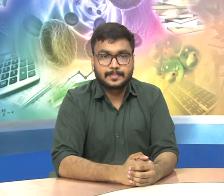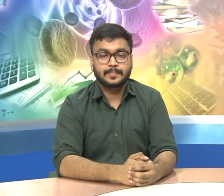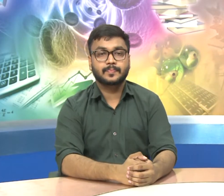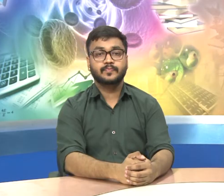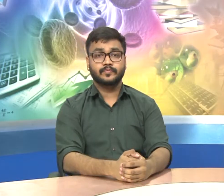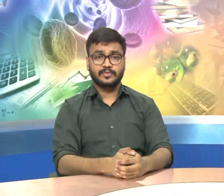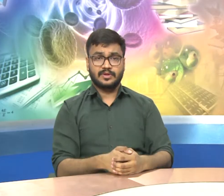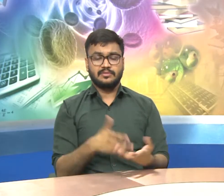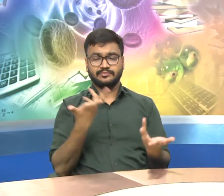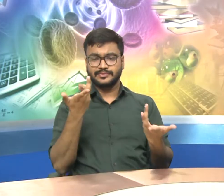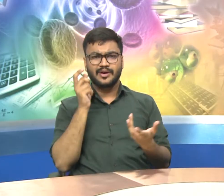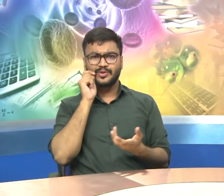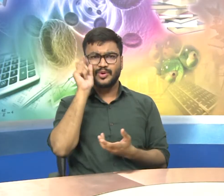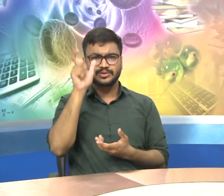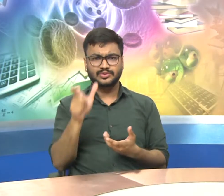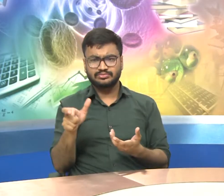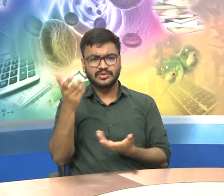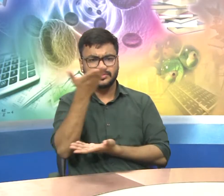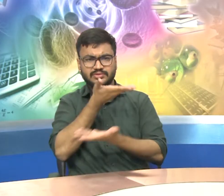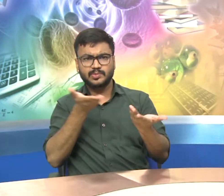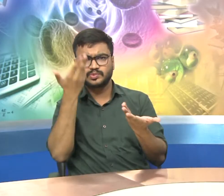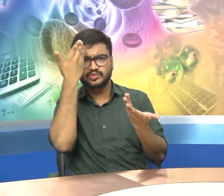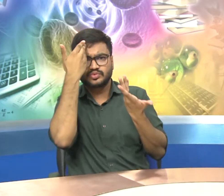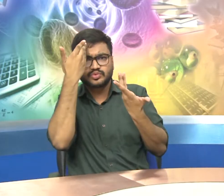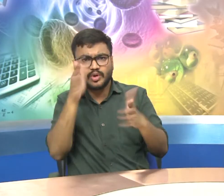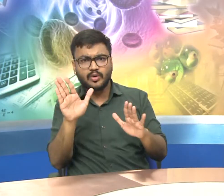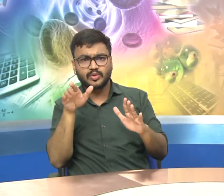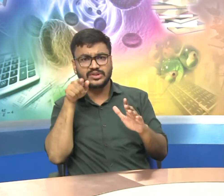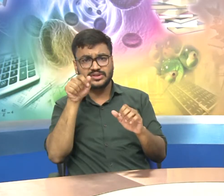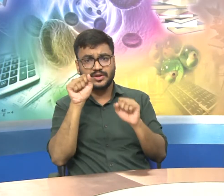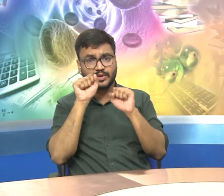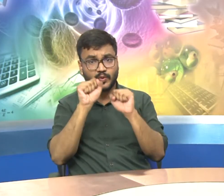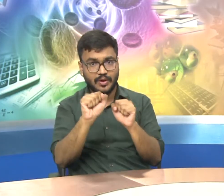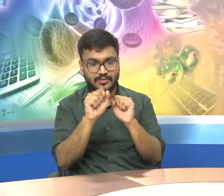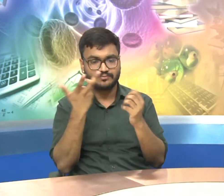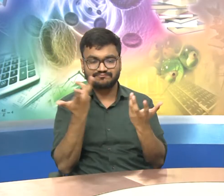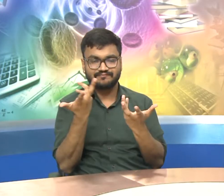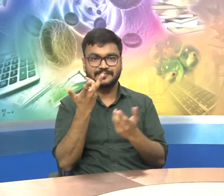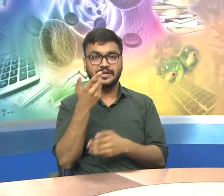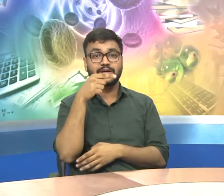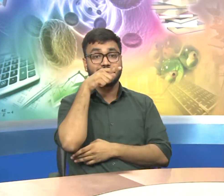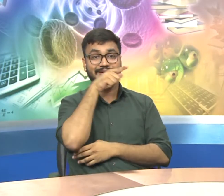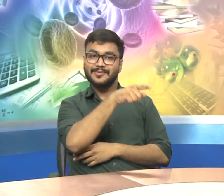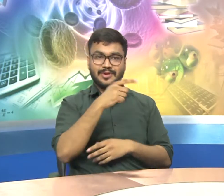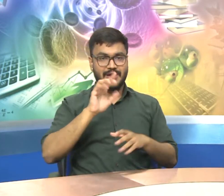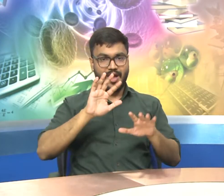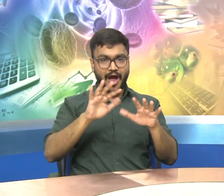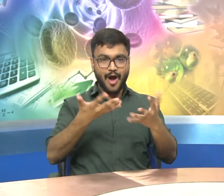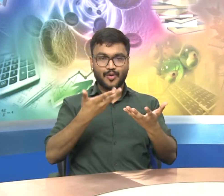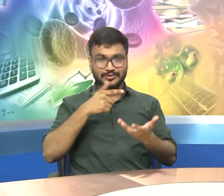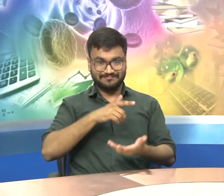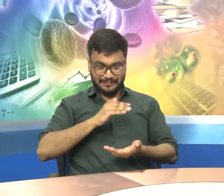But he did not know how these variations are inherited.